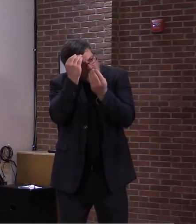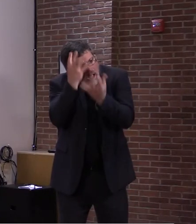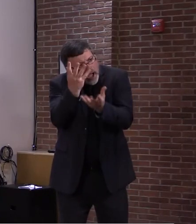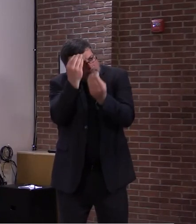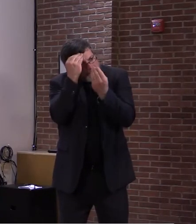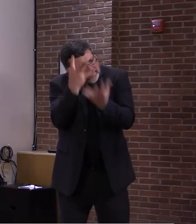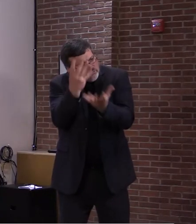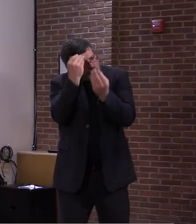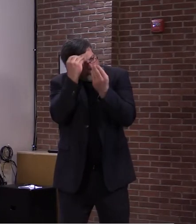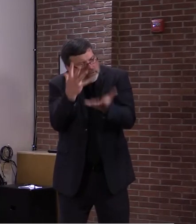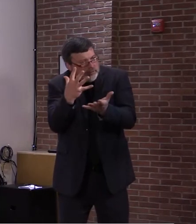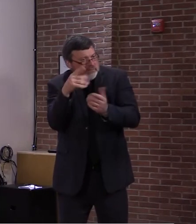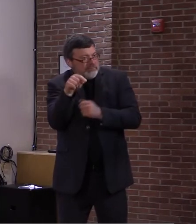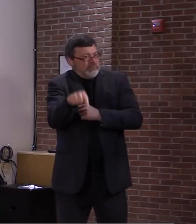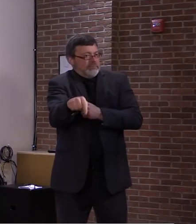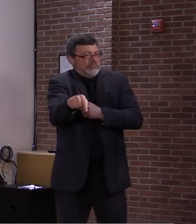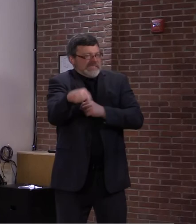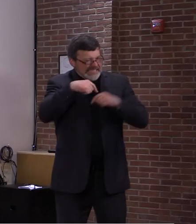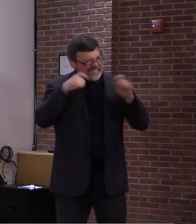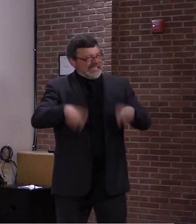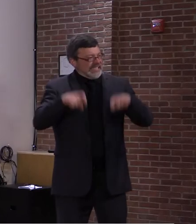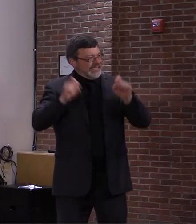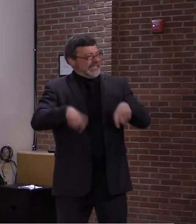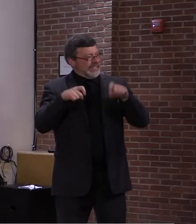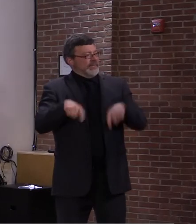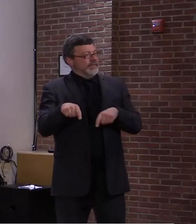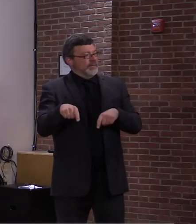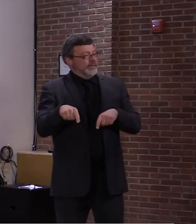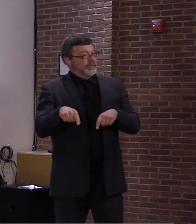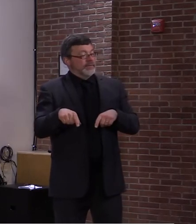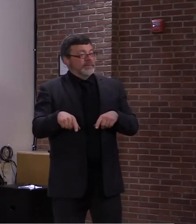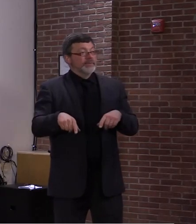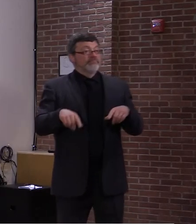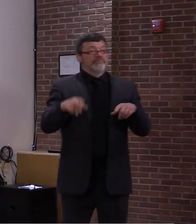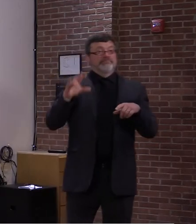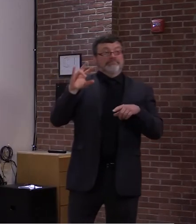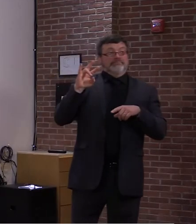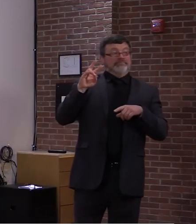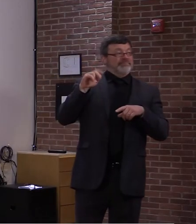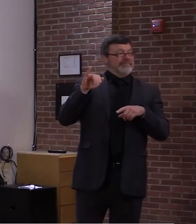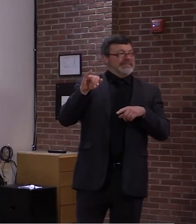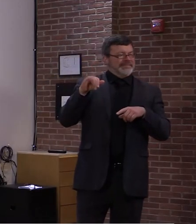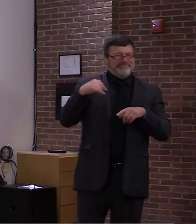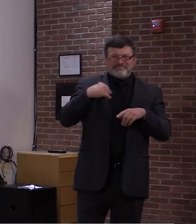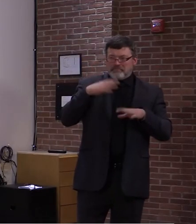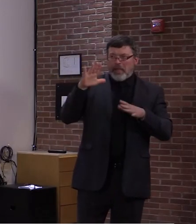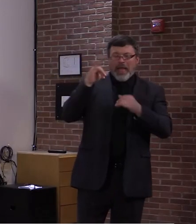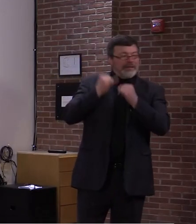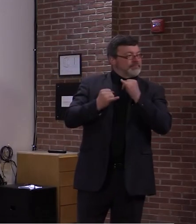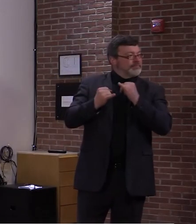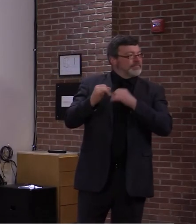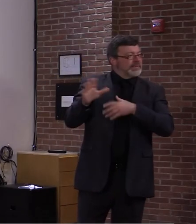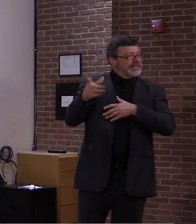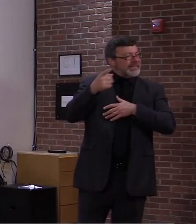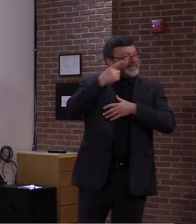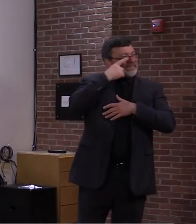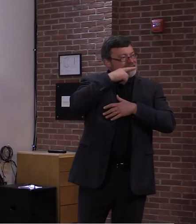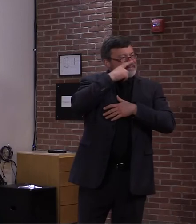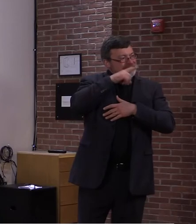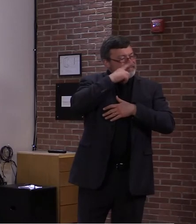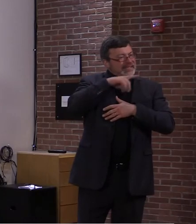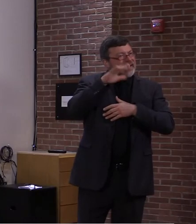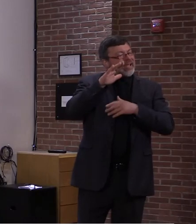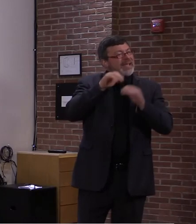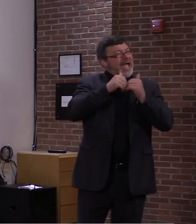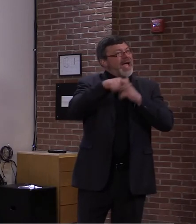Okay. And then the last question is, can you explain the general, the grand list, rather, stagnation in so many towns in